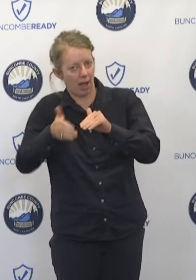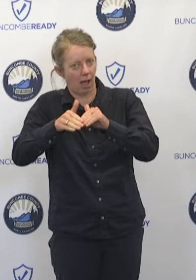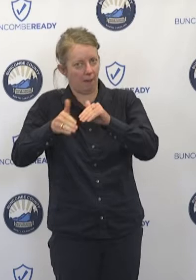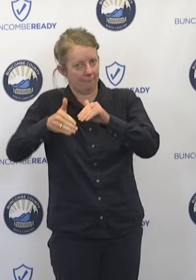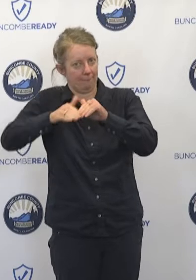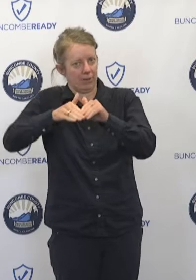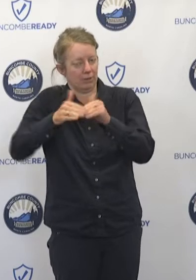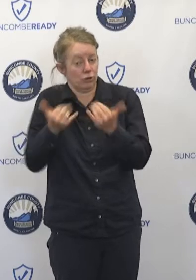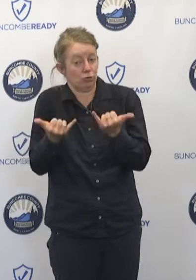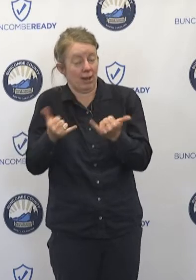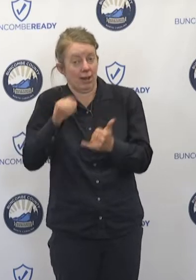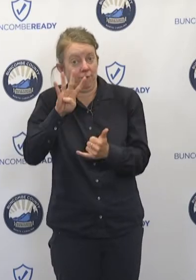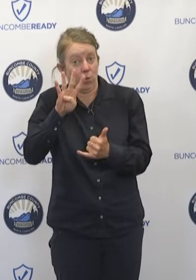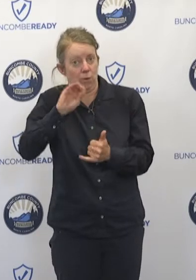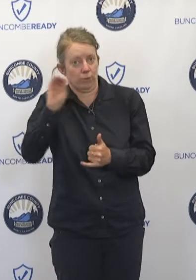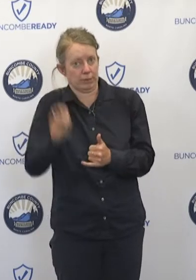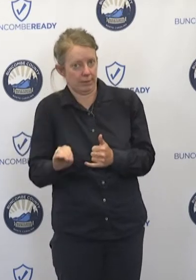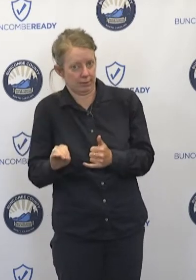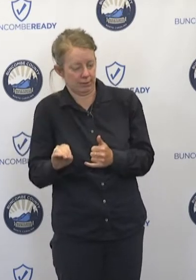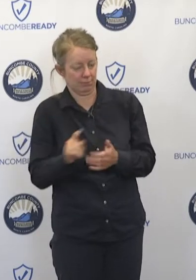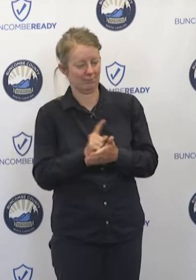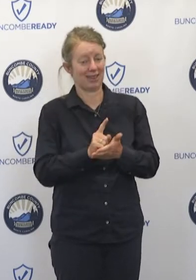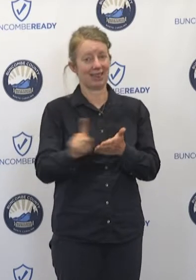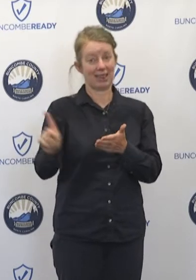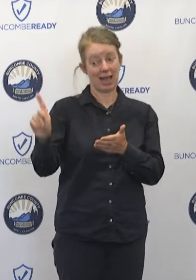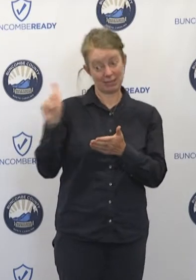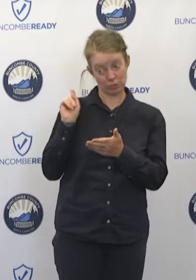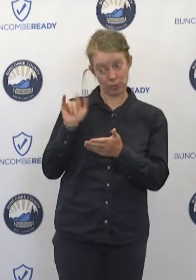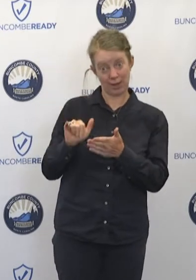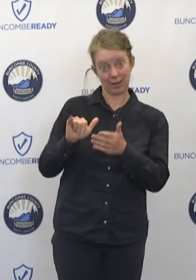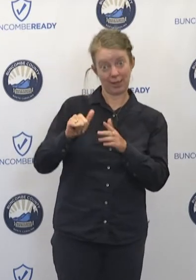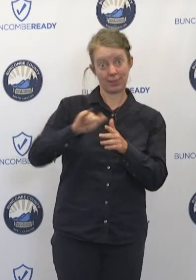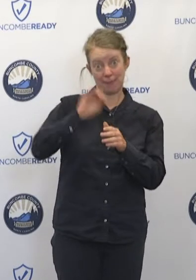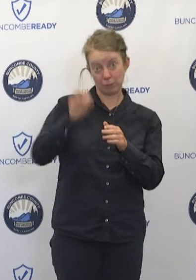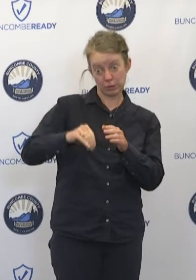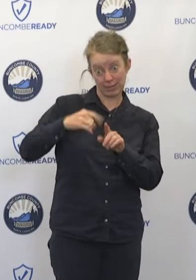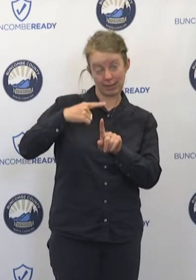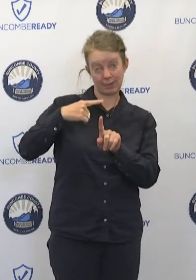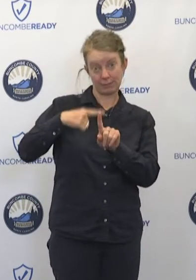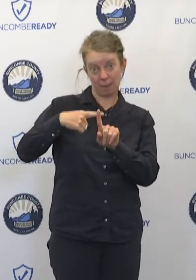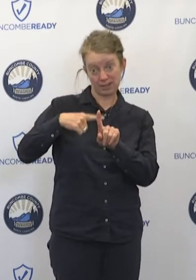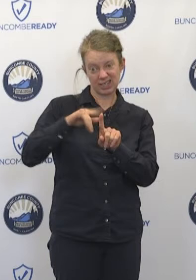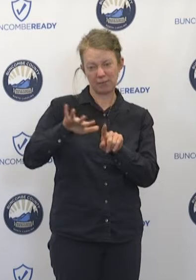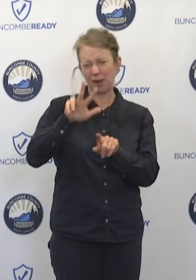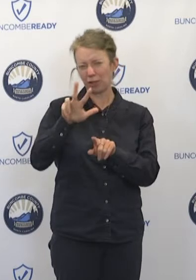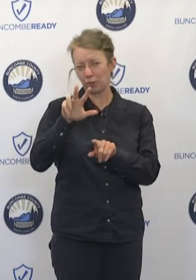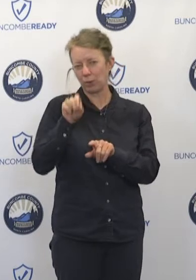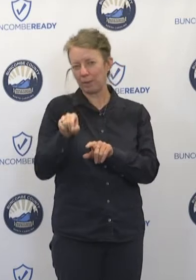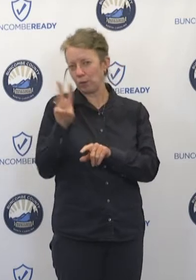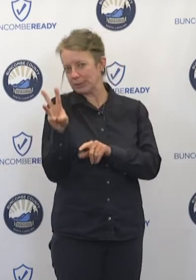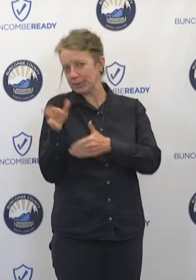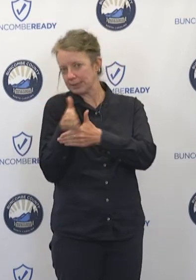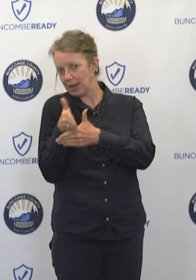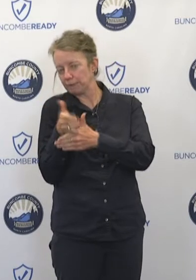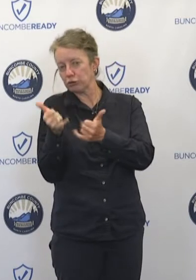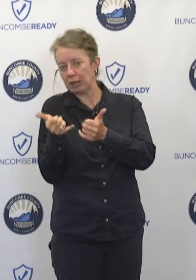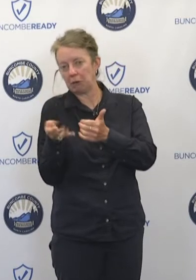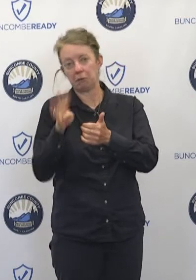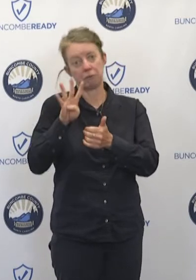of today. Last week, this indicator was hovering around 3.6% on average.